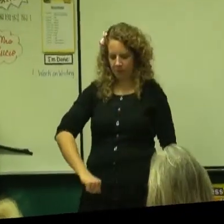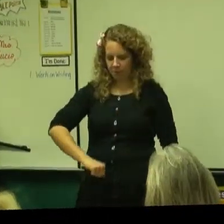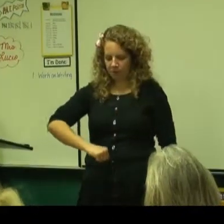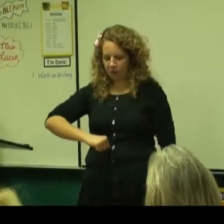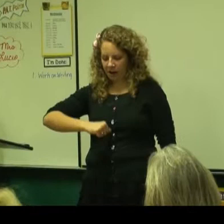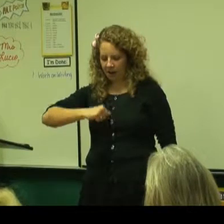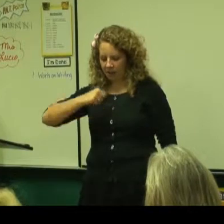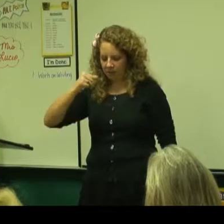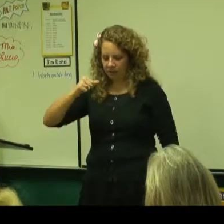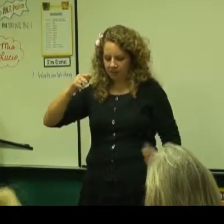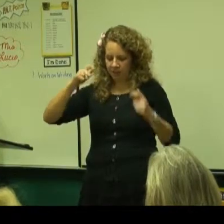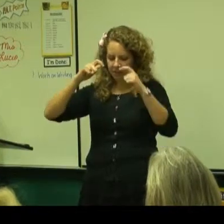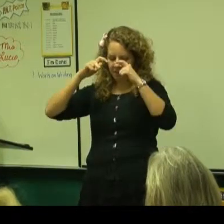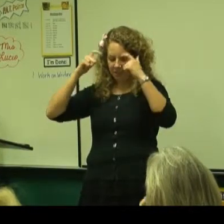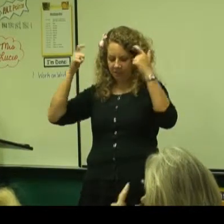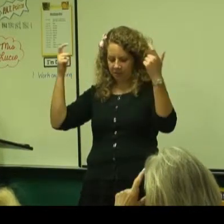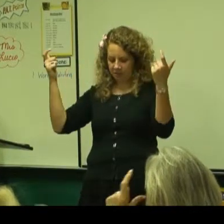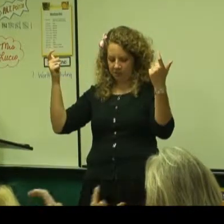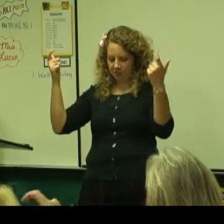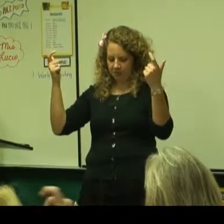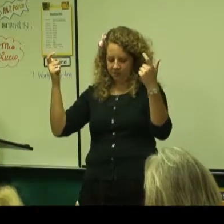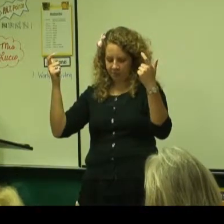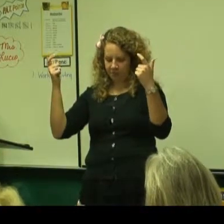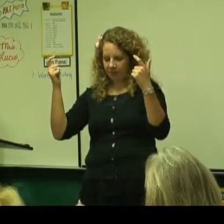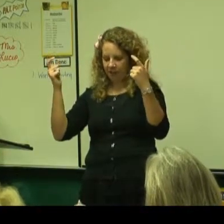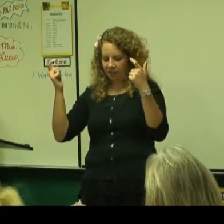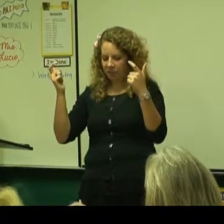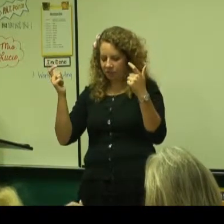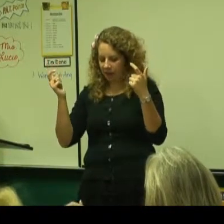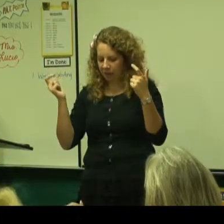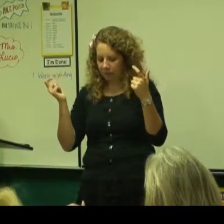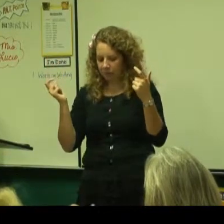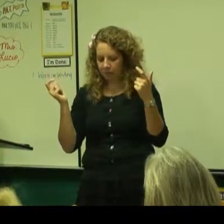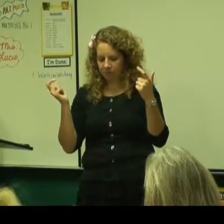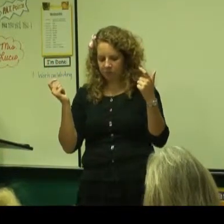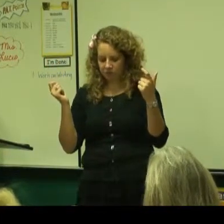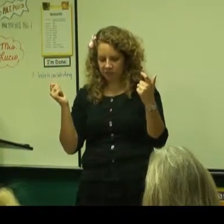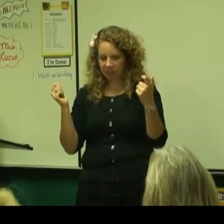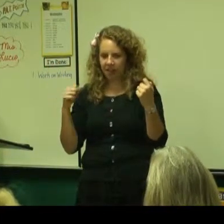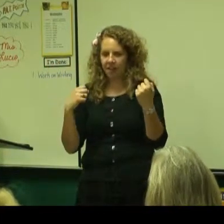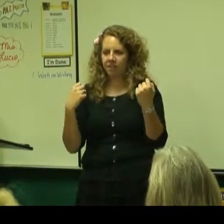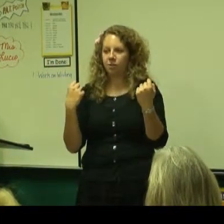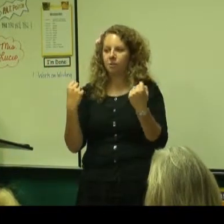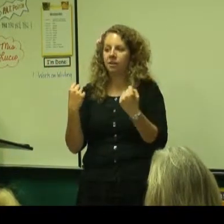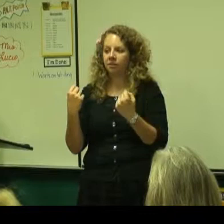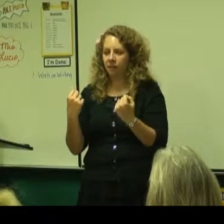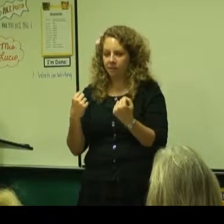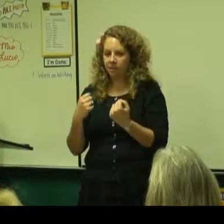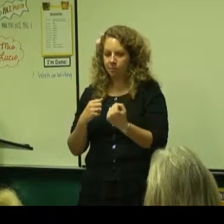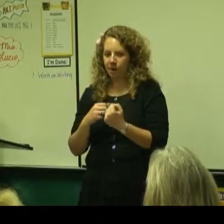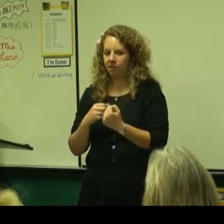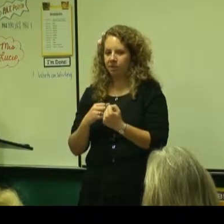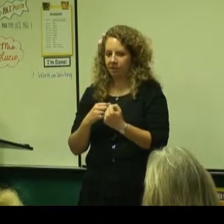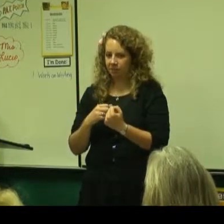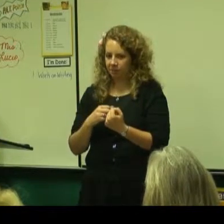big-headed, proud, egotistical. Yeah, if you do that just like that, then it would be love is proud and